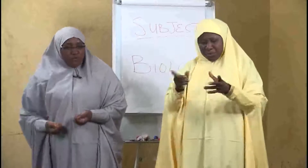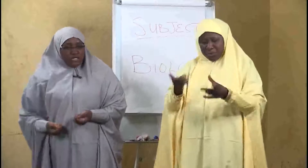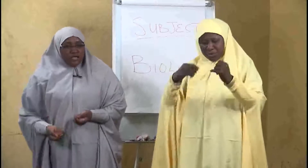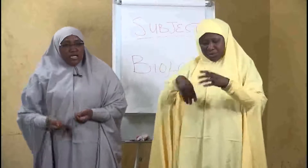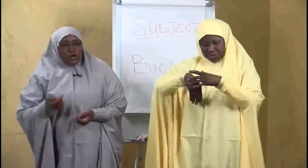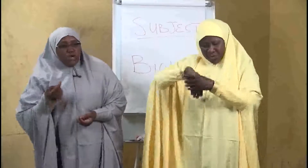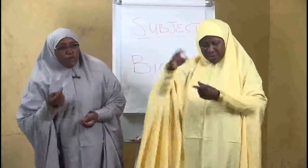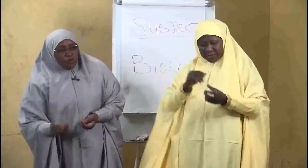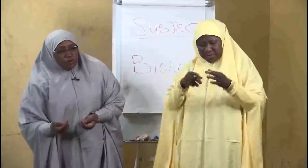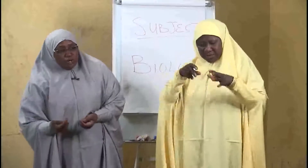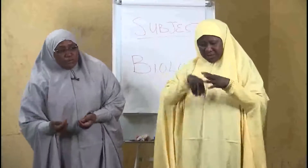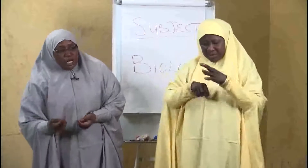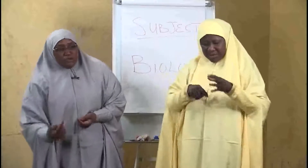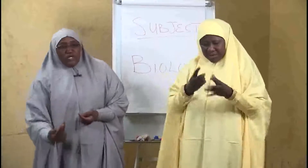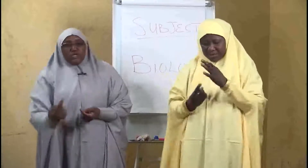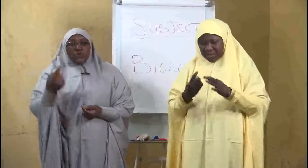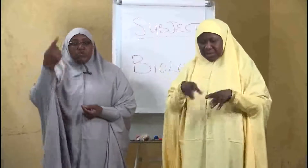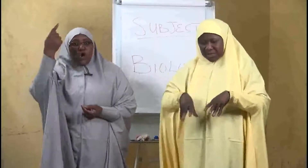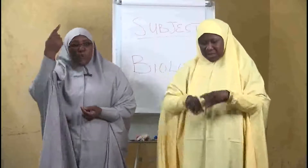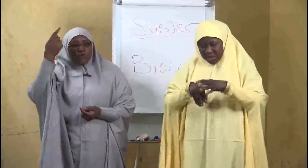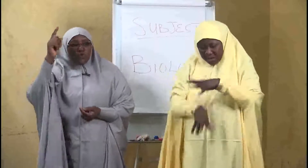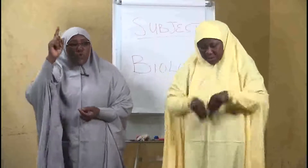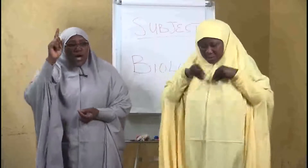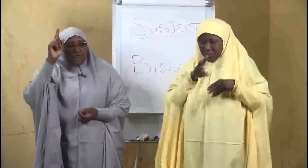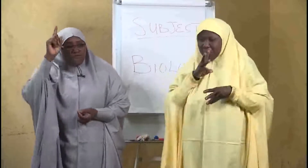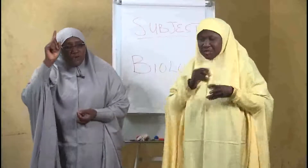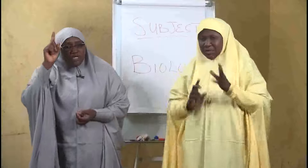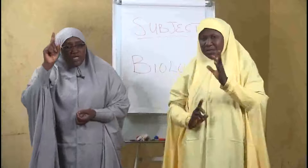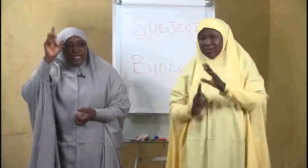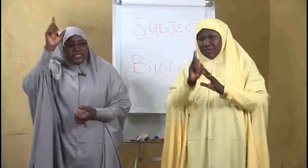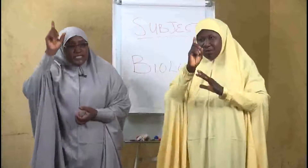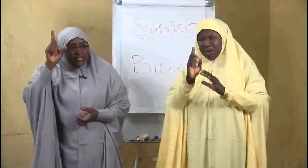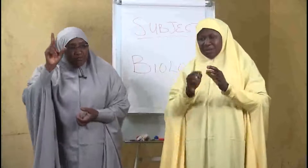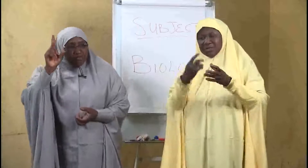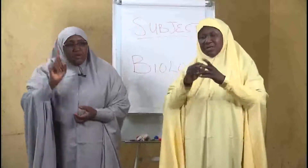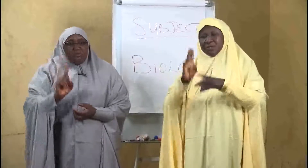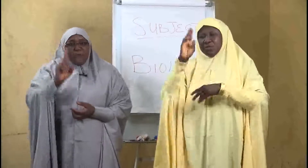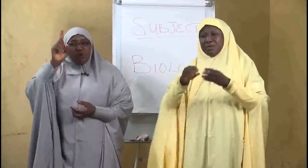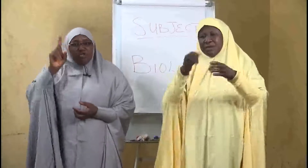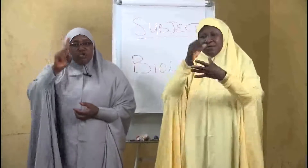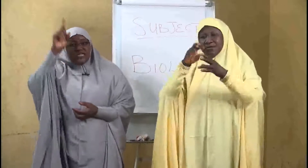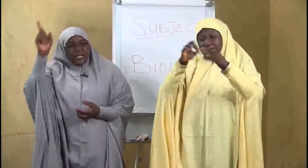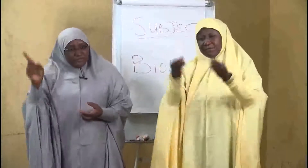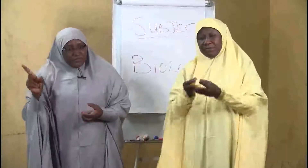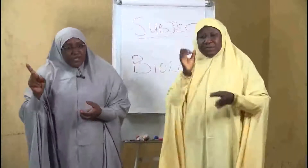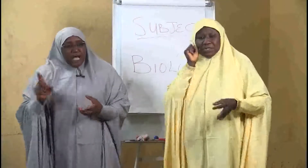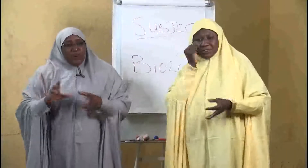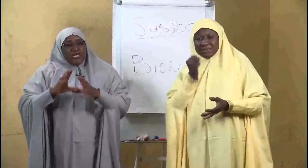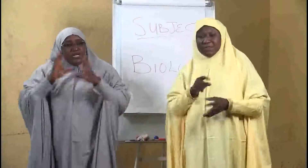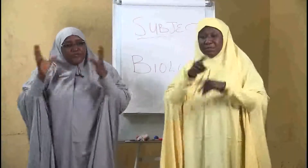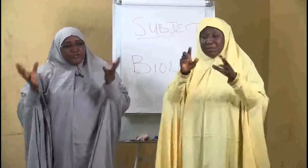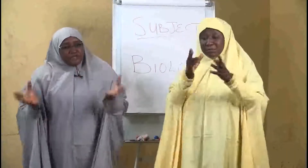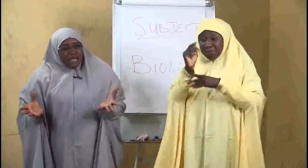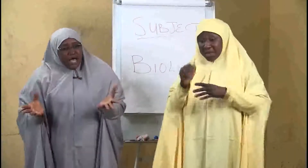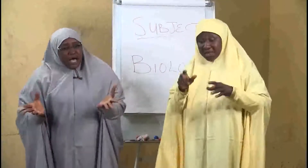search of water. Then when the plumule comes out, it goes up to go and form the seedling by producing the leaves. And when